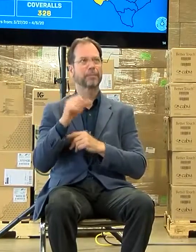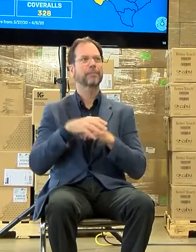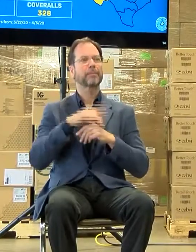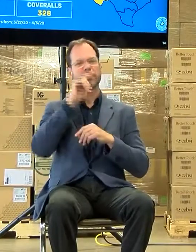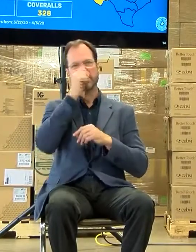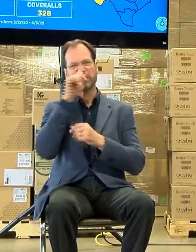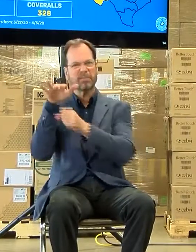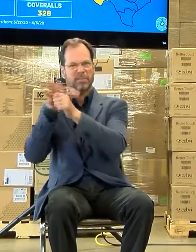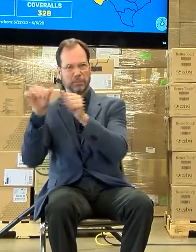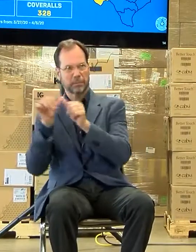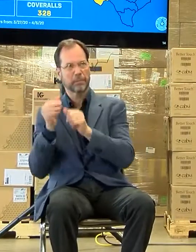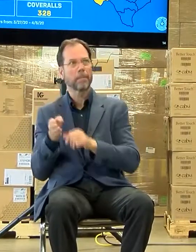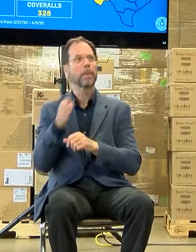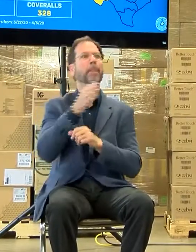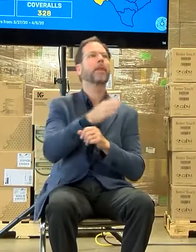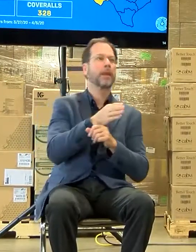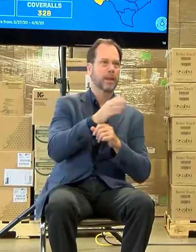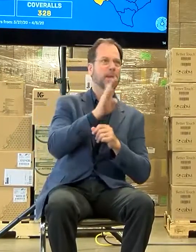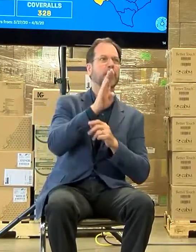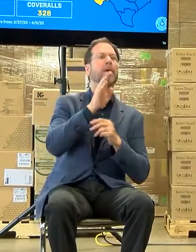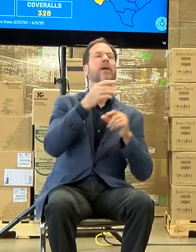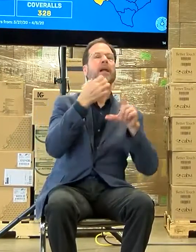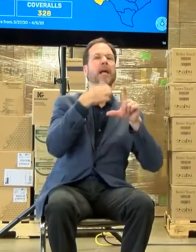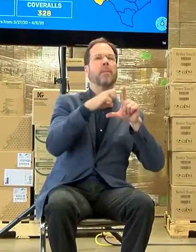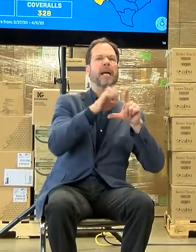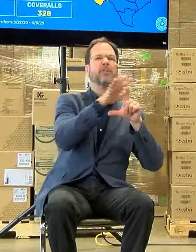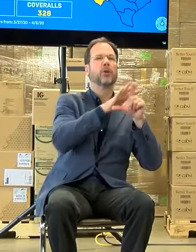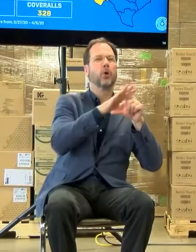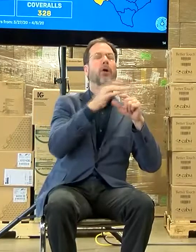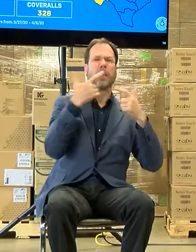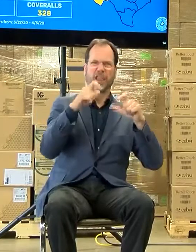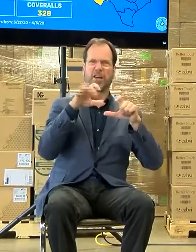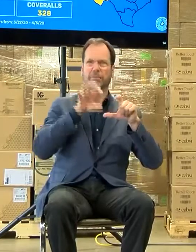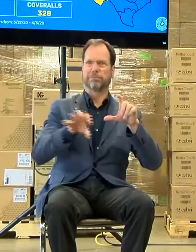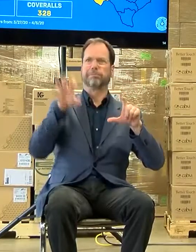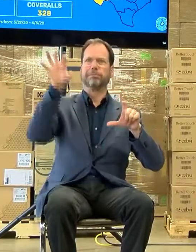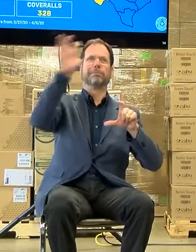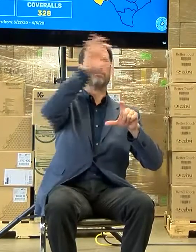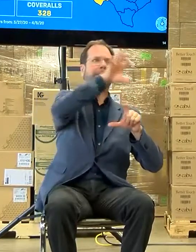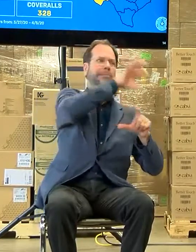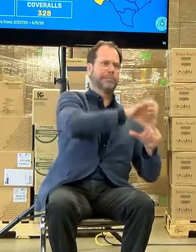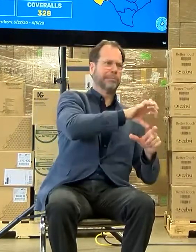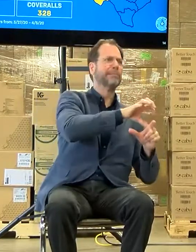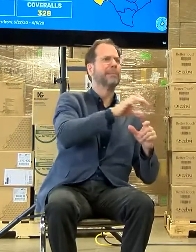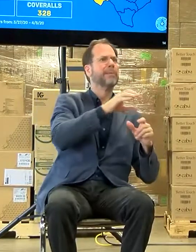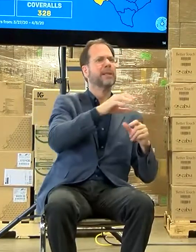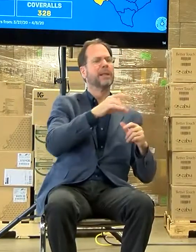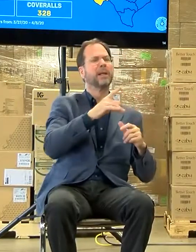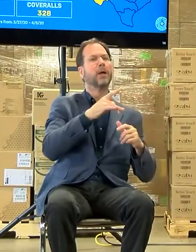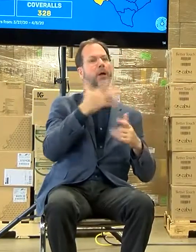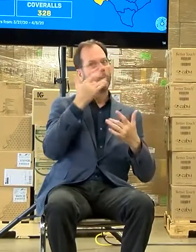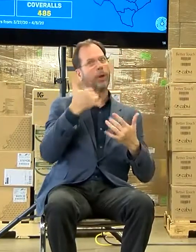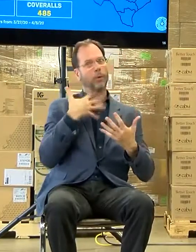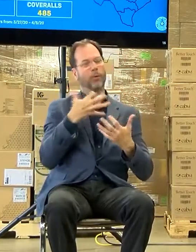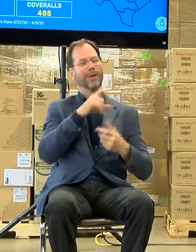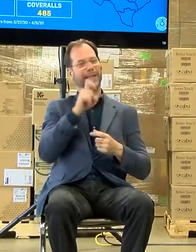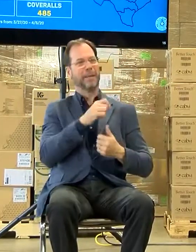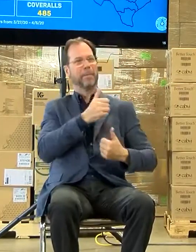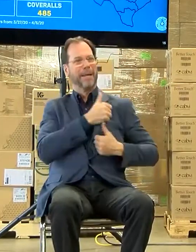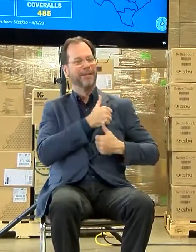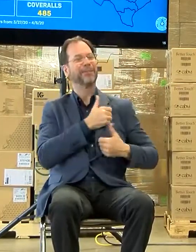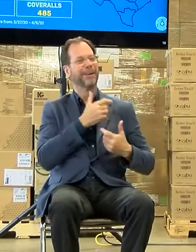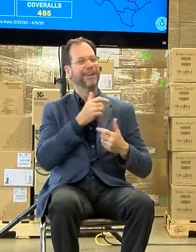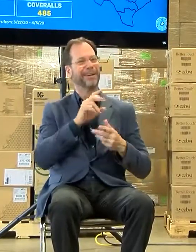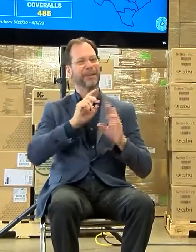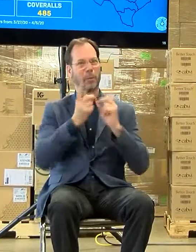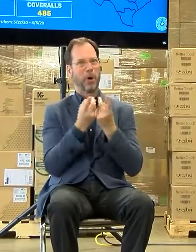Next slide. The border rack, and you can see how these racks are so large and to be closer to need. That's why we're enlisting the help of Texas Military Department in their